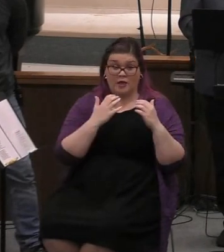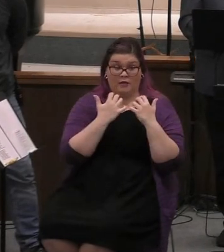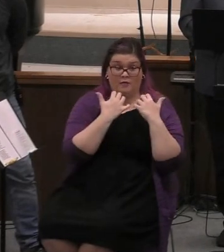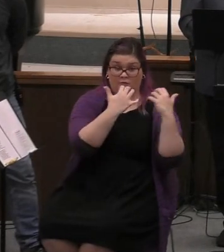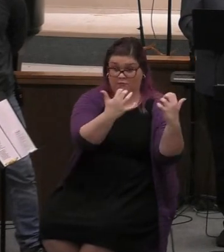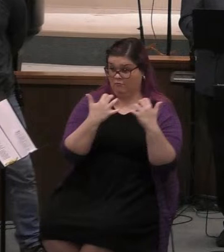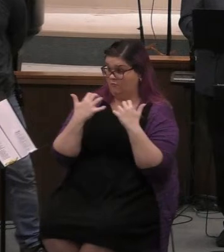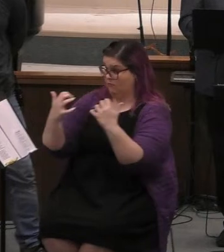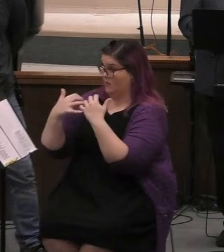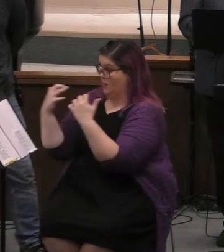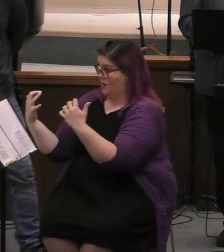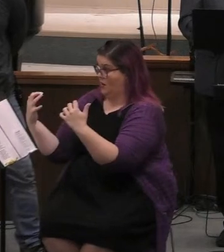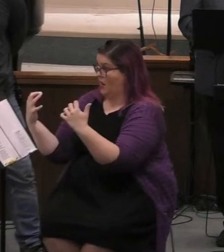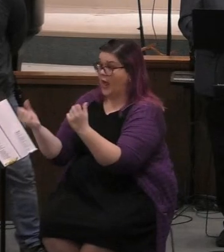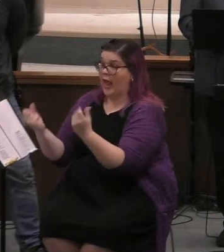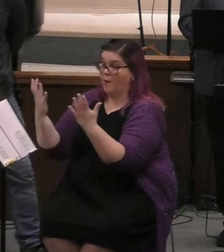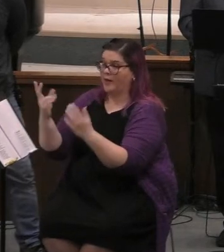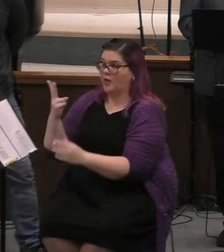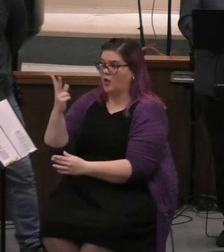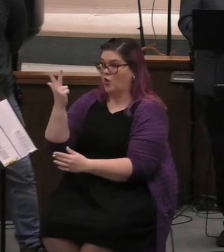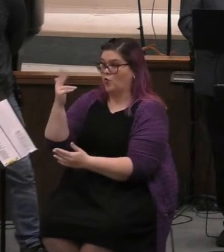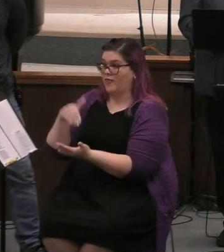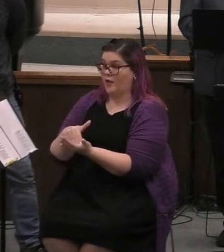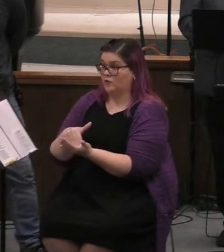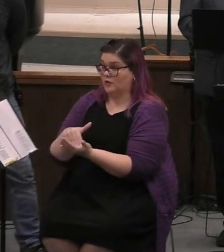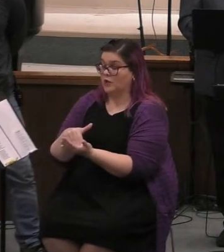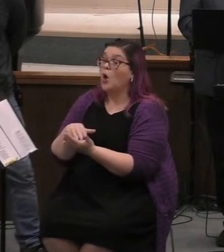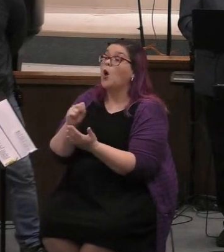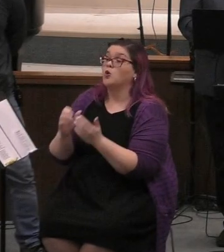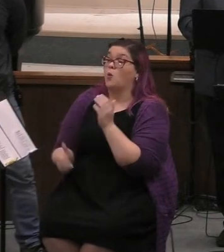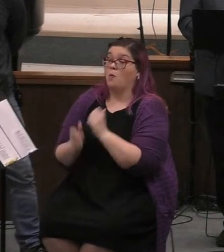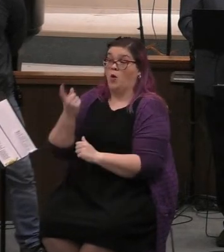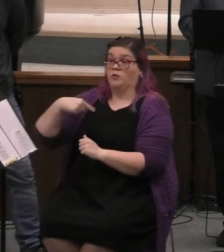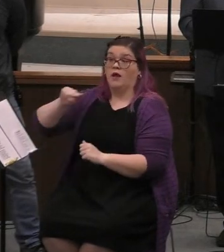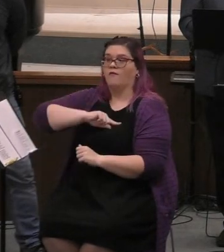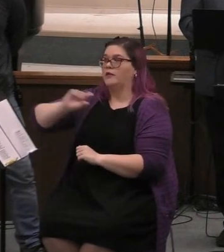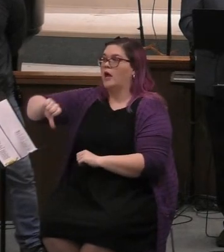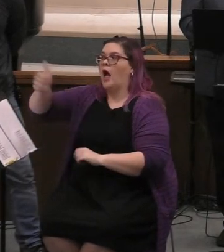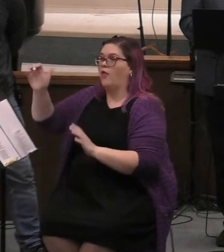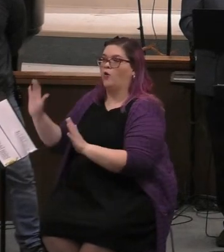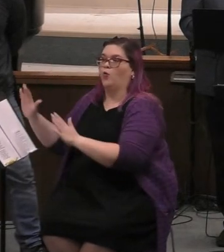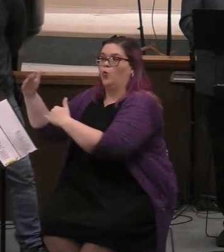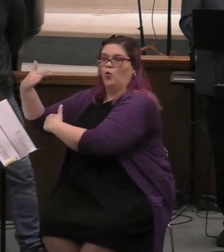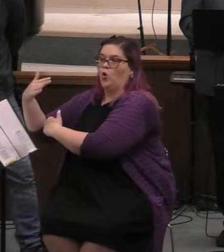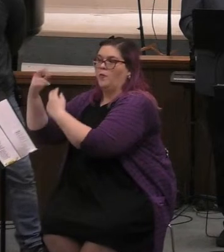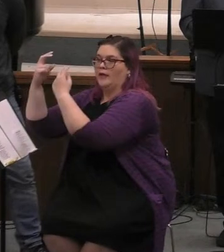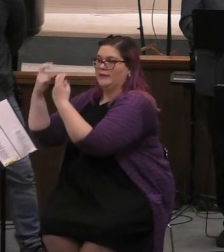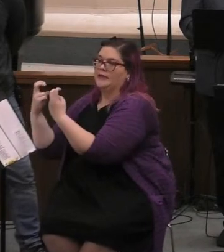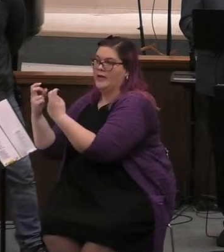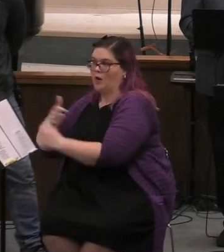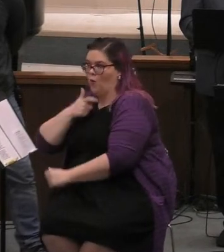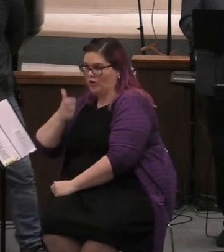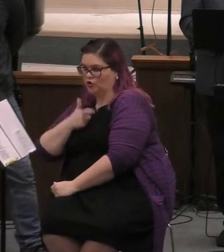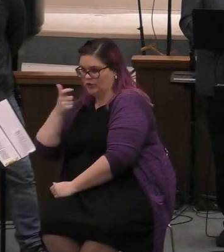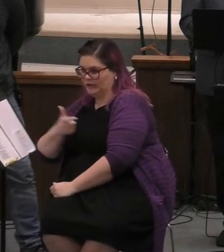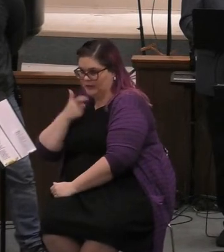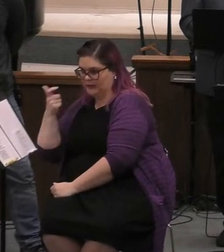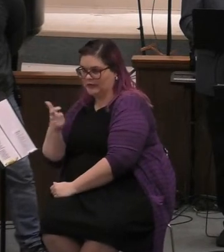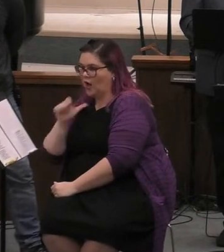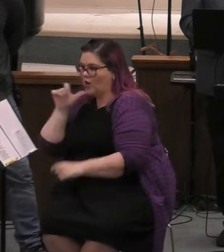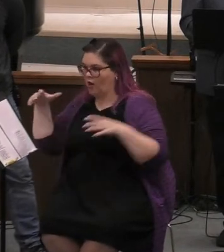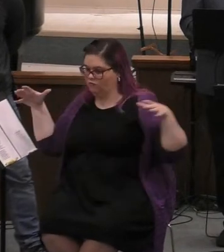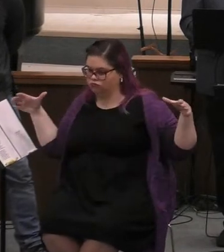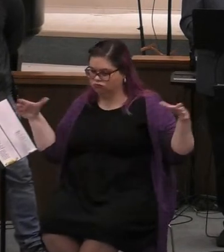So most of us, including our entire group, were sitting in overflow areas on other parts of the campus, different rooms and buildings. And